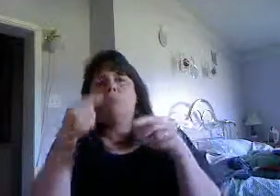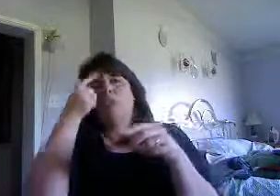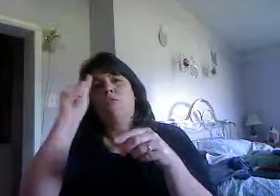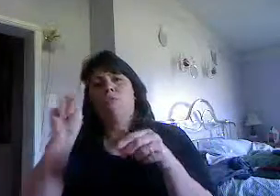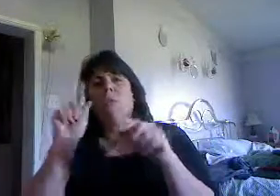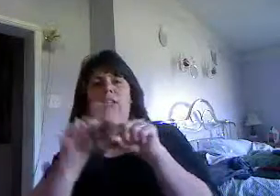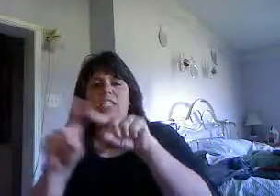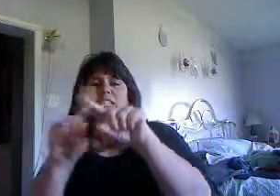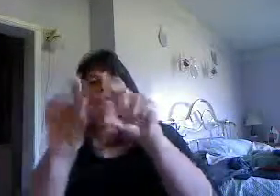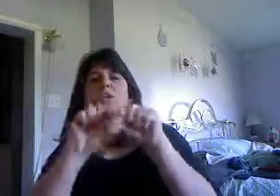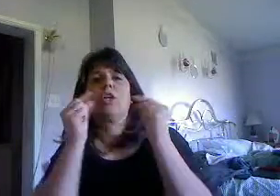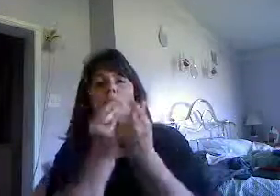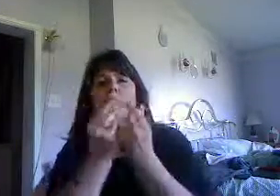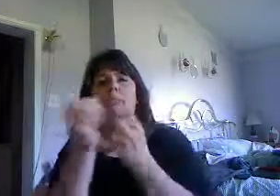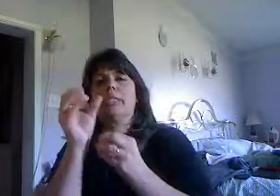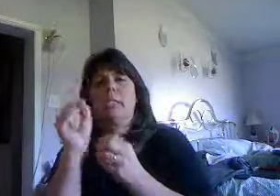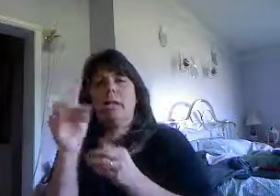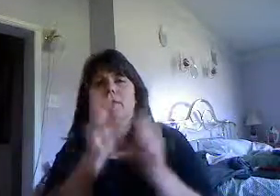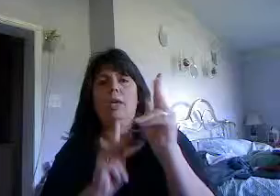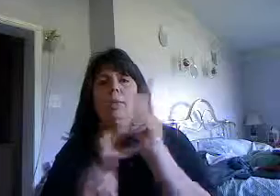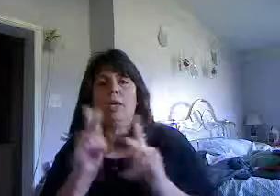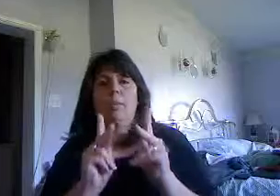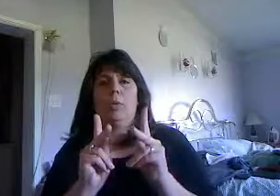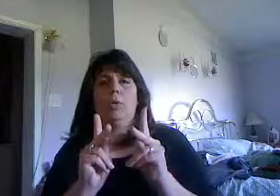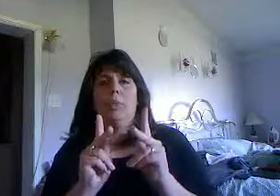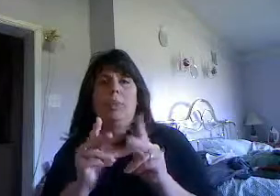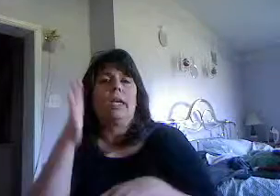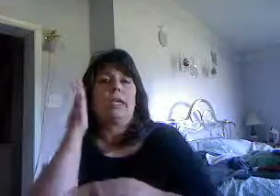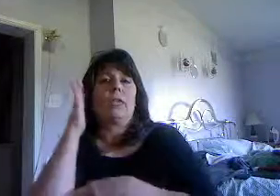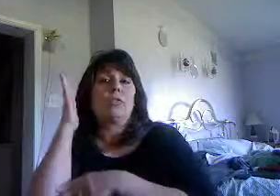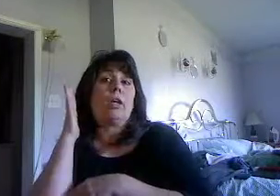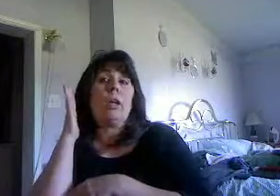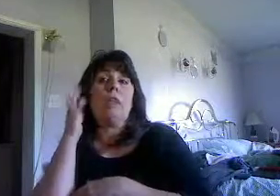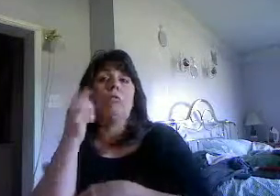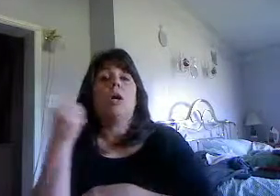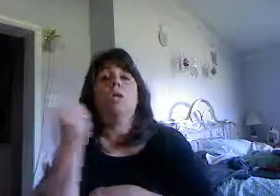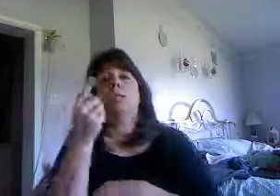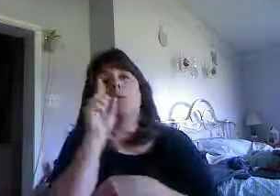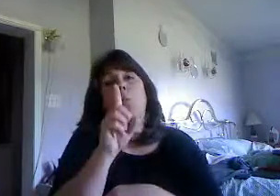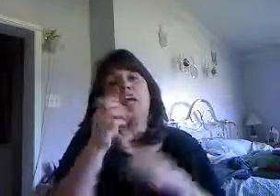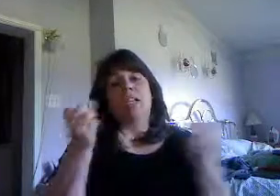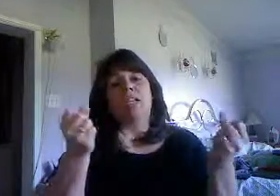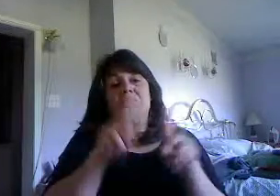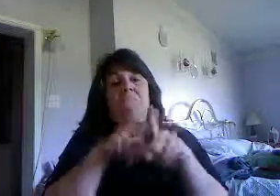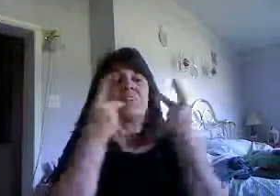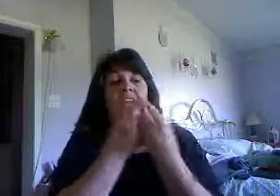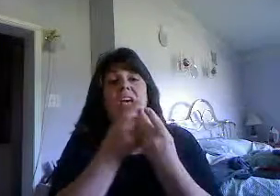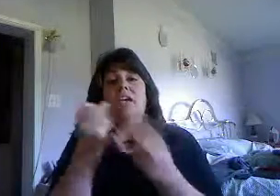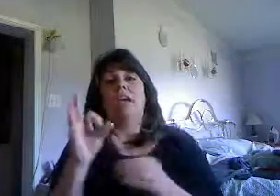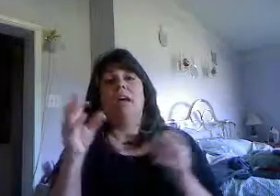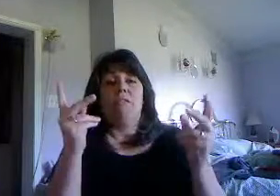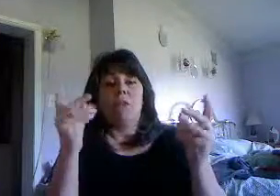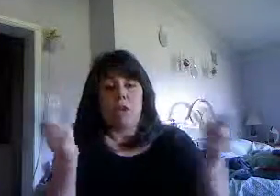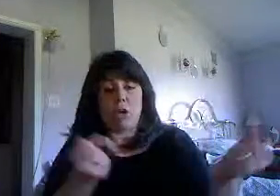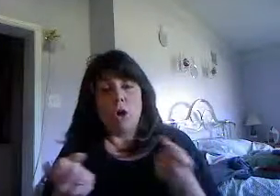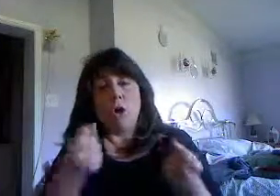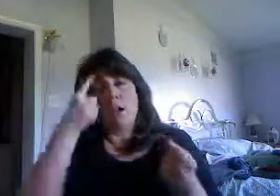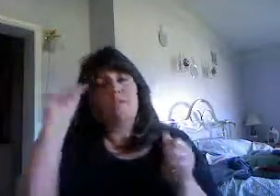everybody. Now GM and Ford, Chrysler, they all target very specific market niches. So